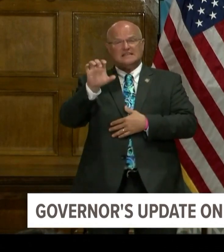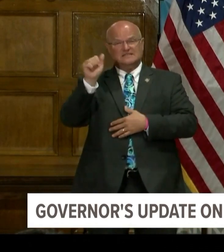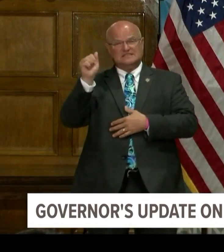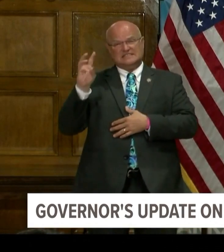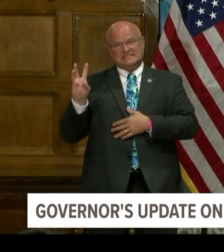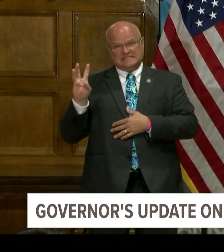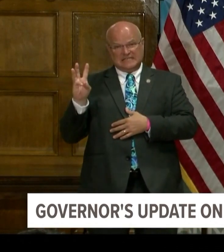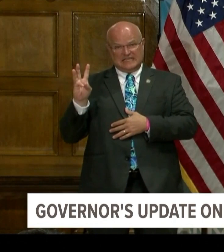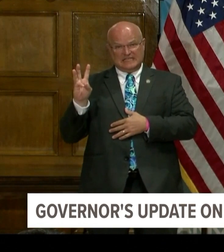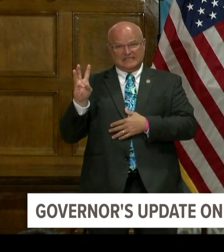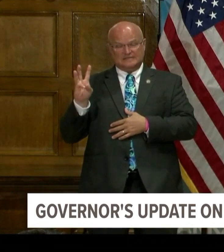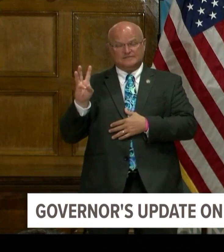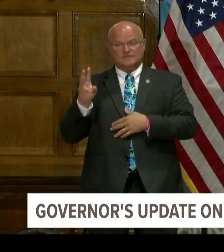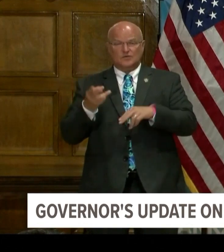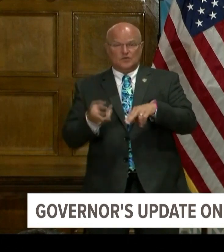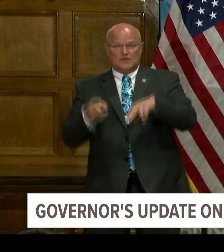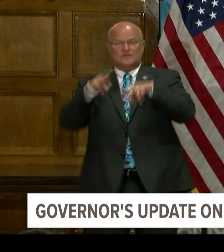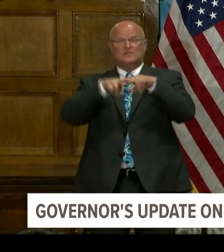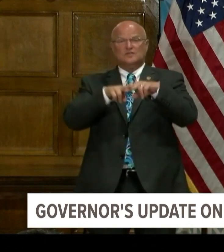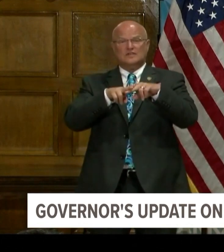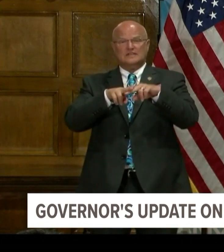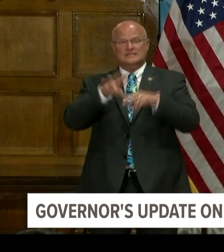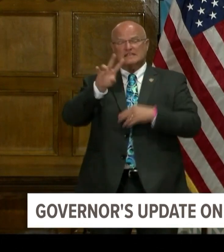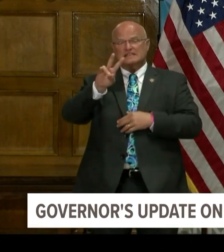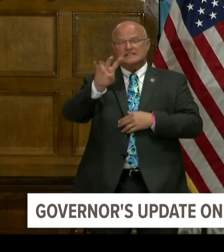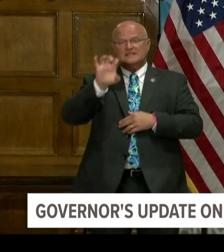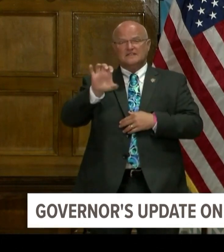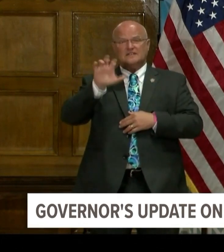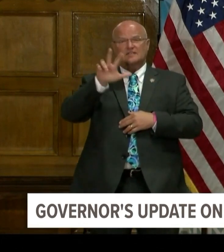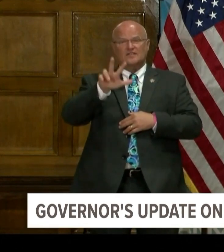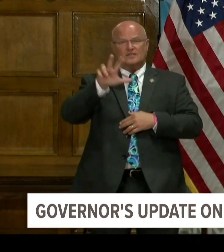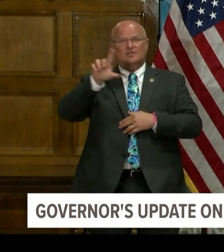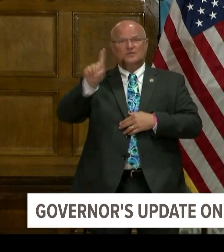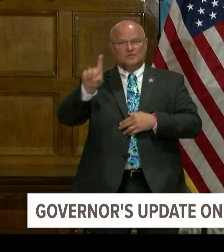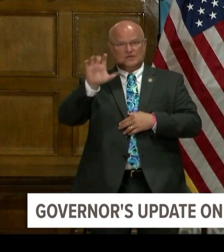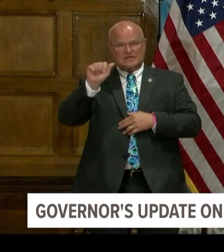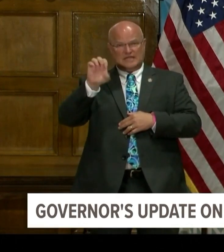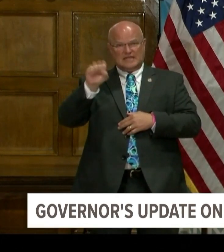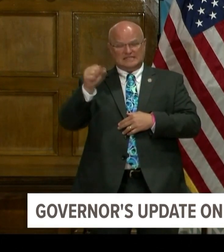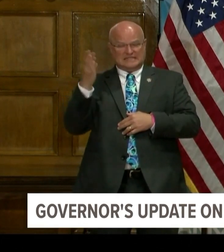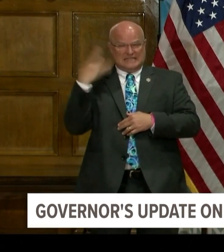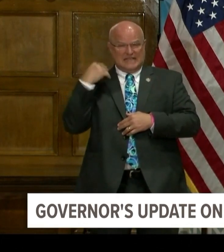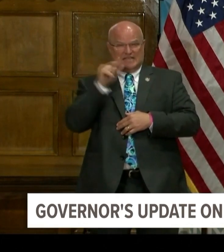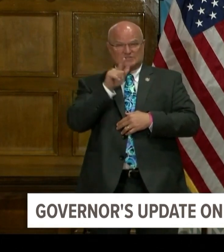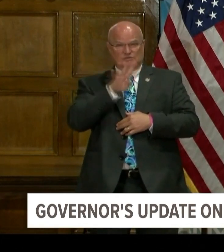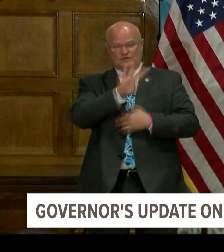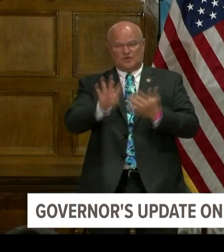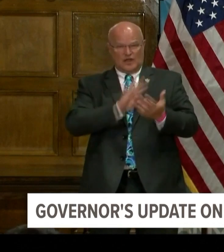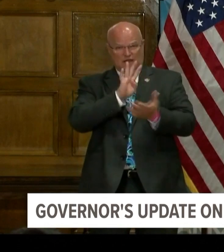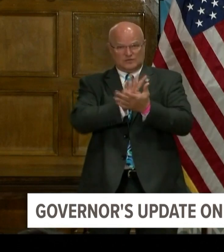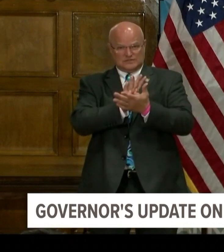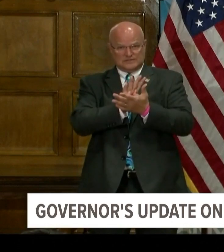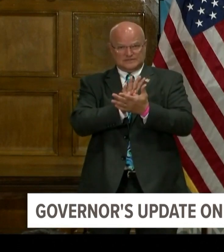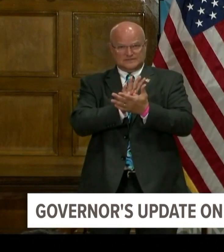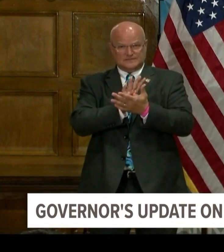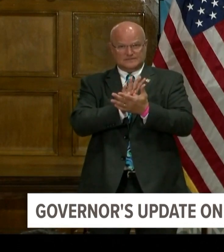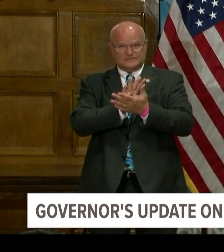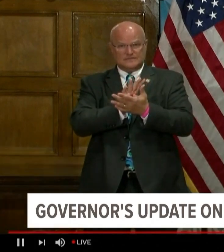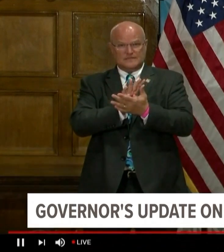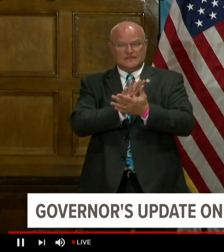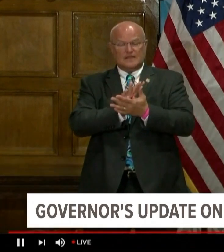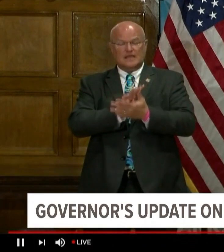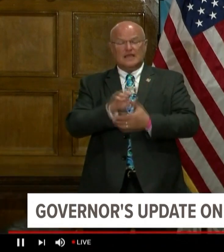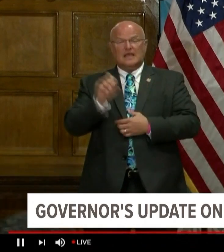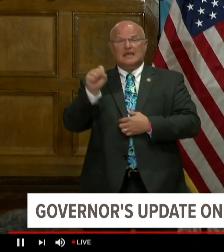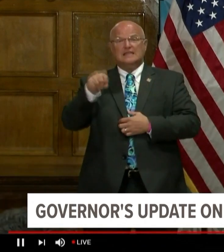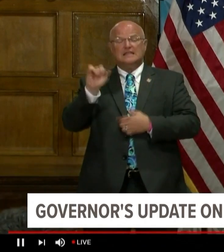10,816 cases. We have increased 731 cases in the last 24 hours. And